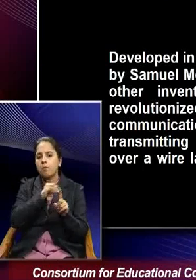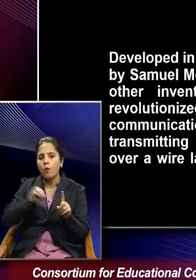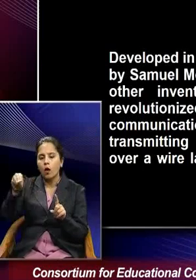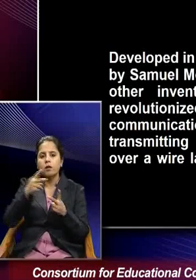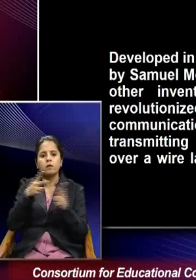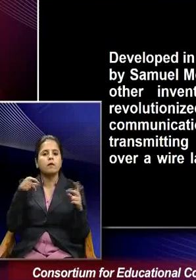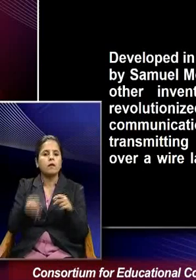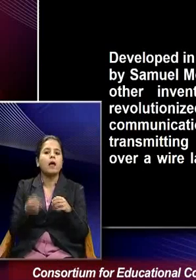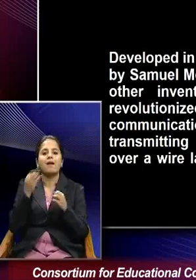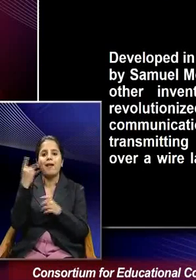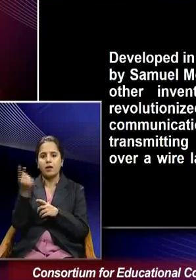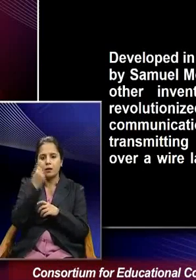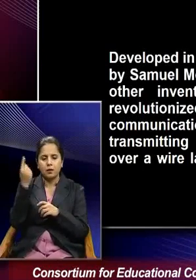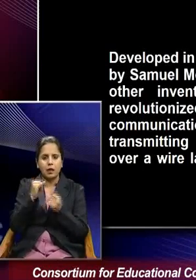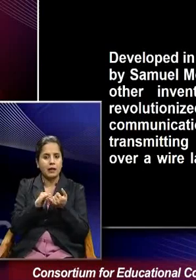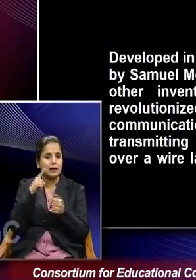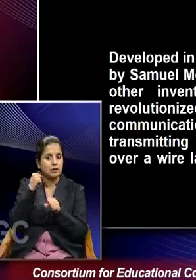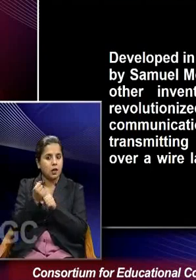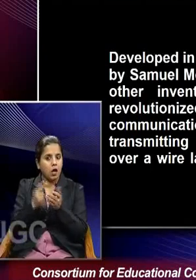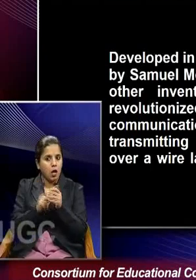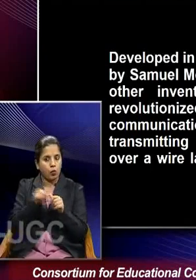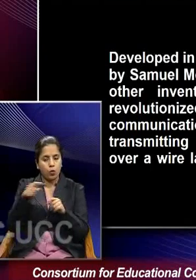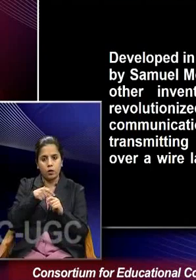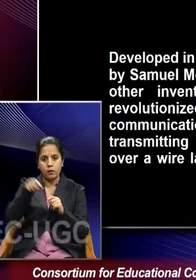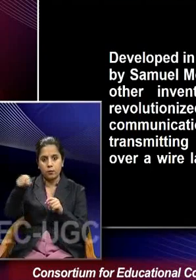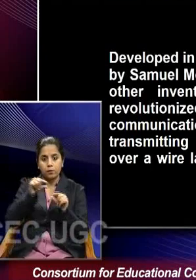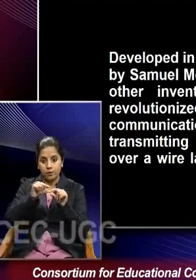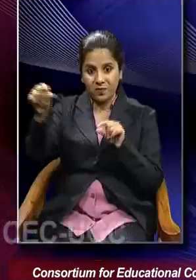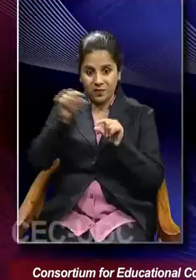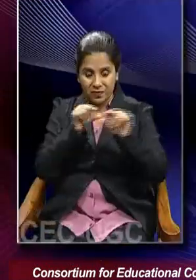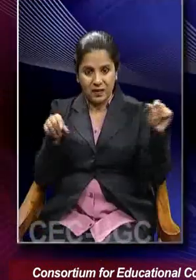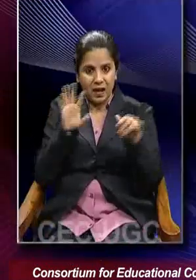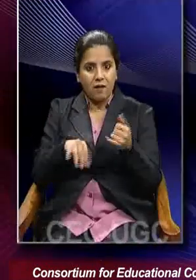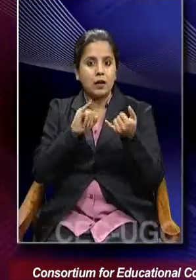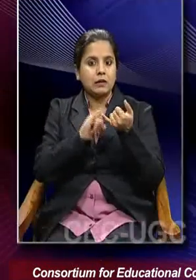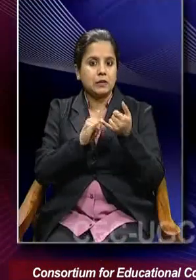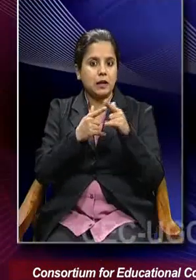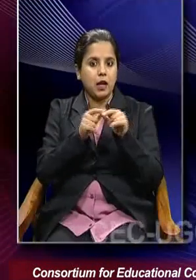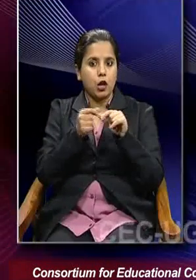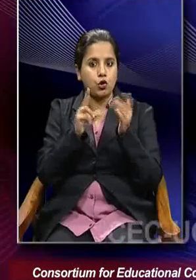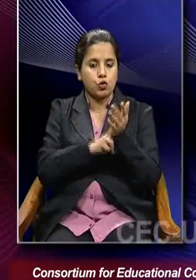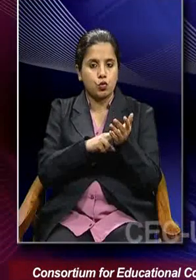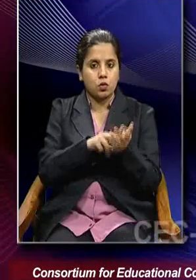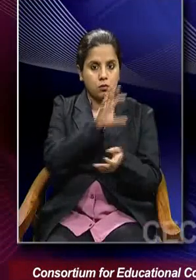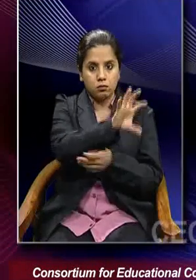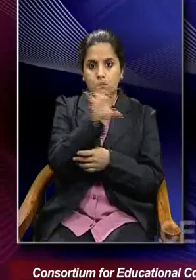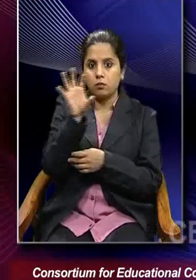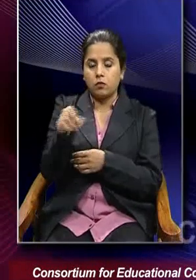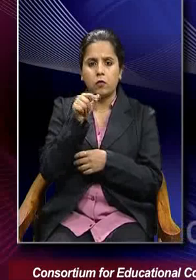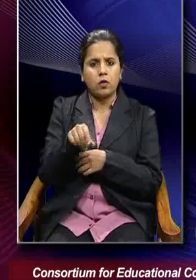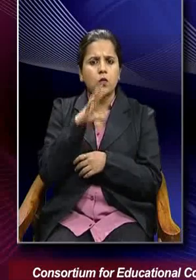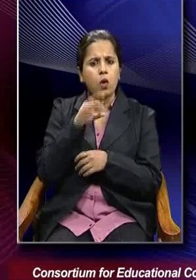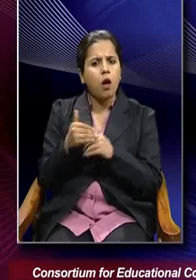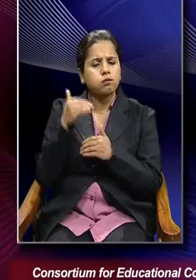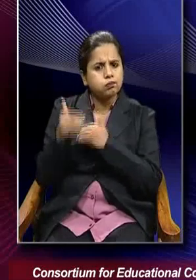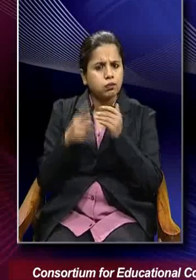electrical signals over a wire laid between stations. So what we see here is that with